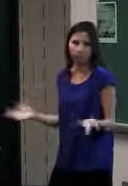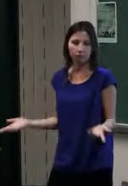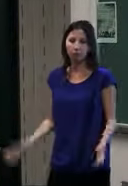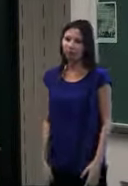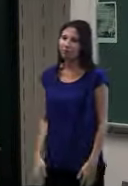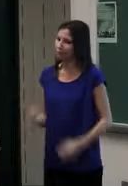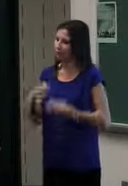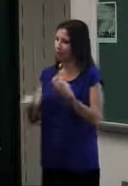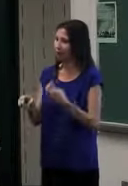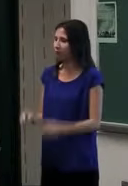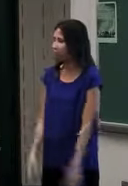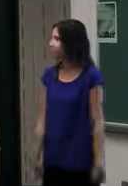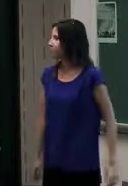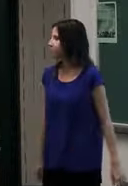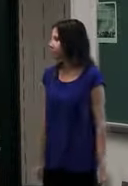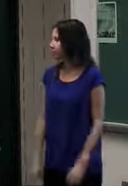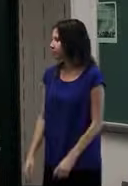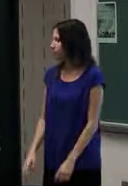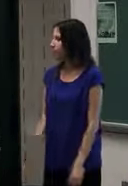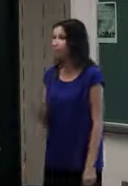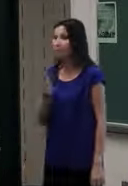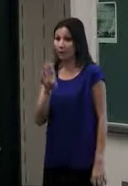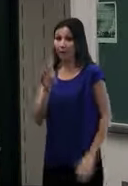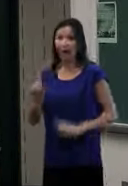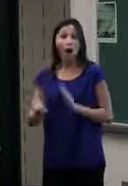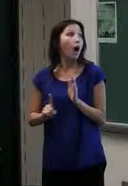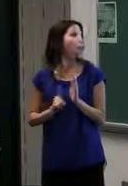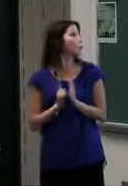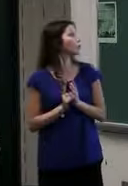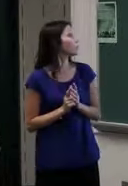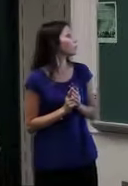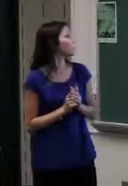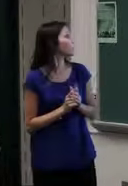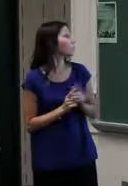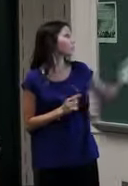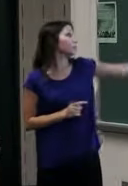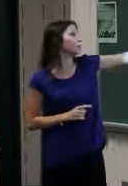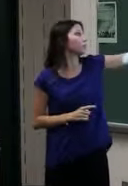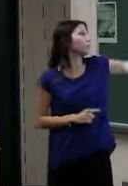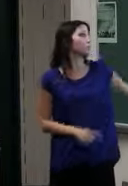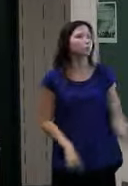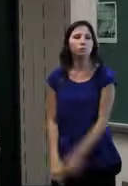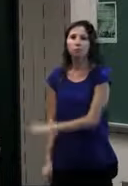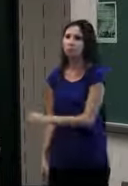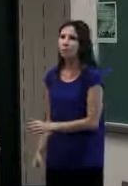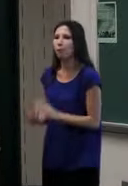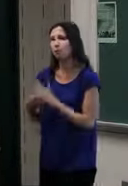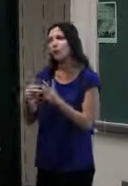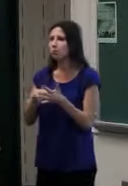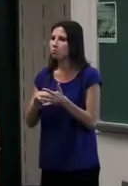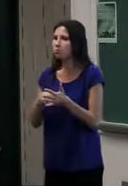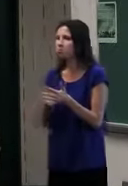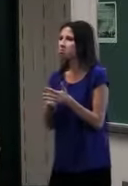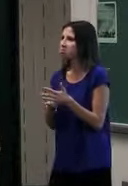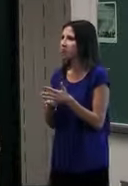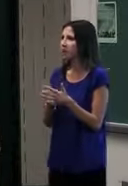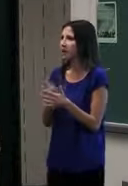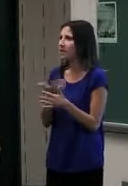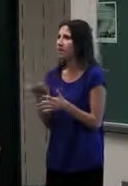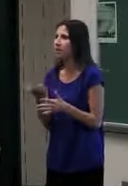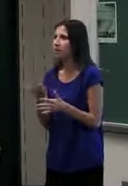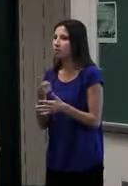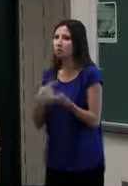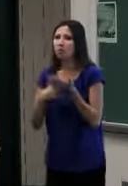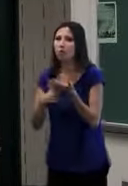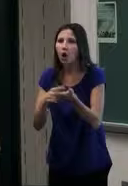that was tough. The B, I got 126, which is like anything we talked about interpreting,